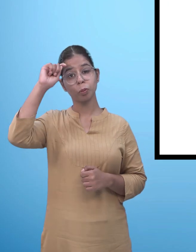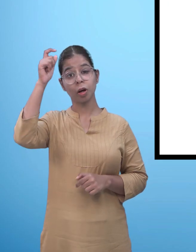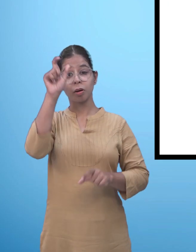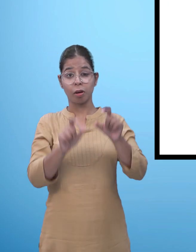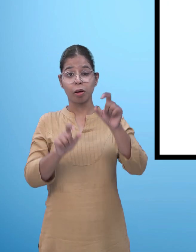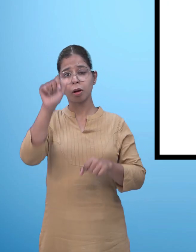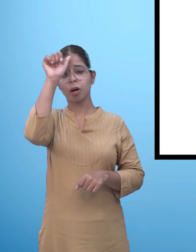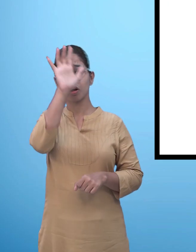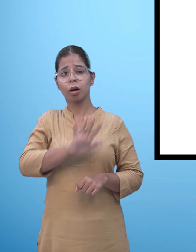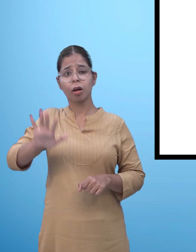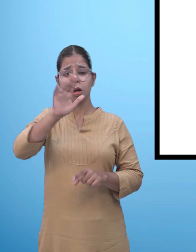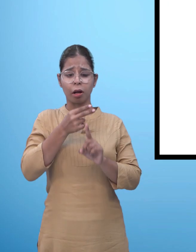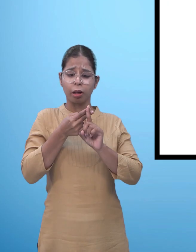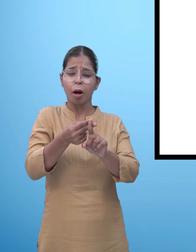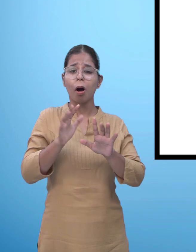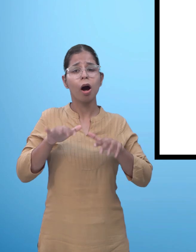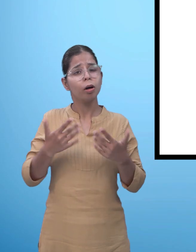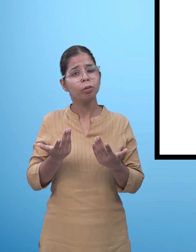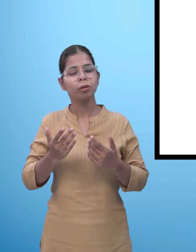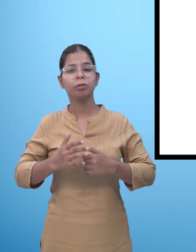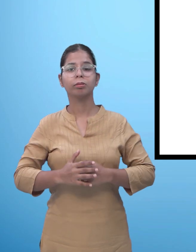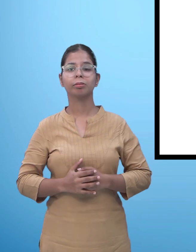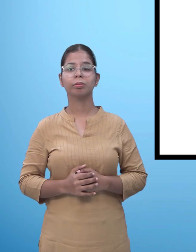How foreigners named India.